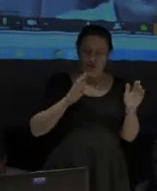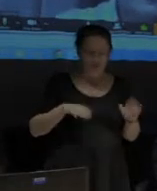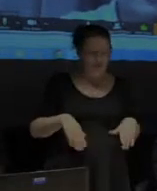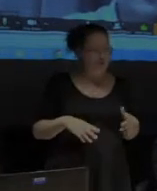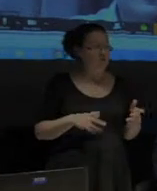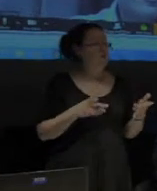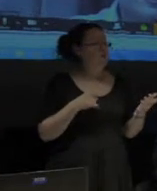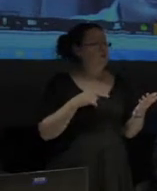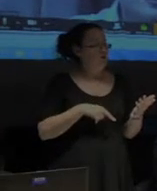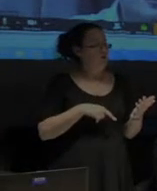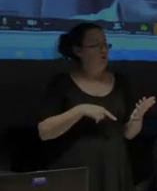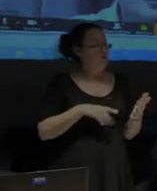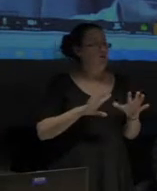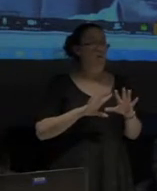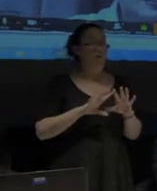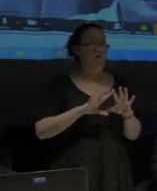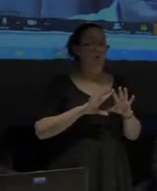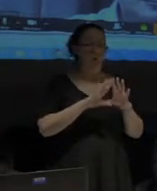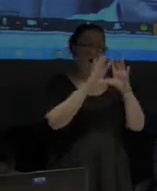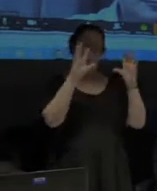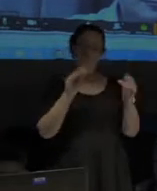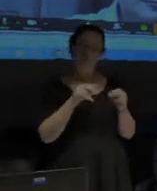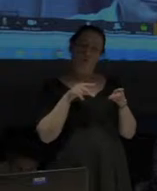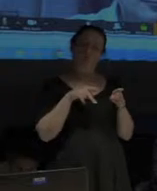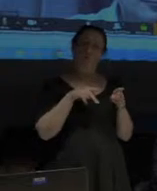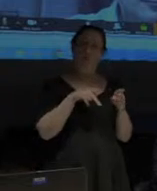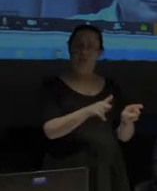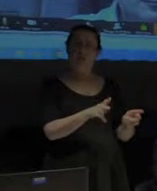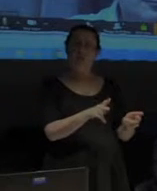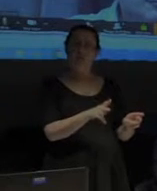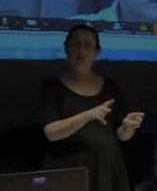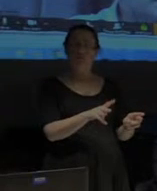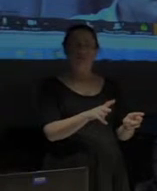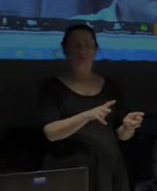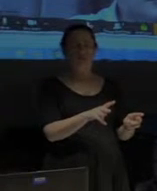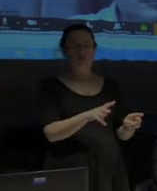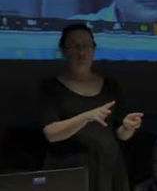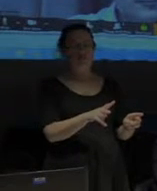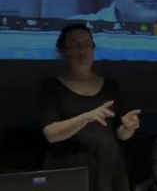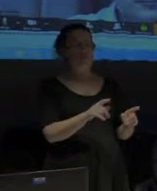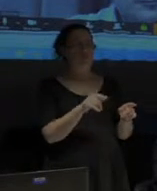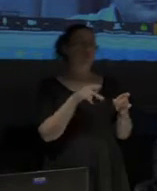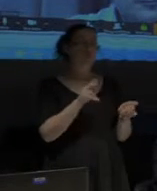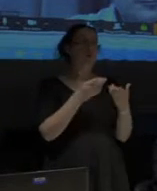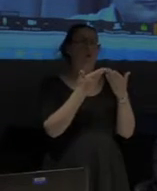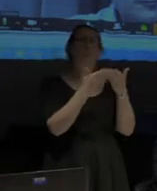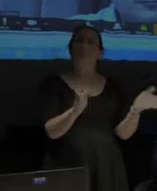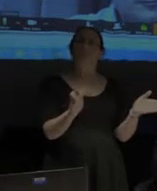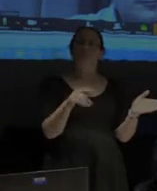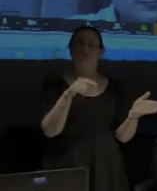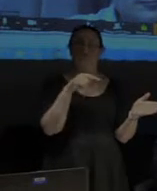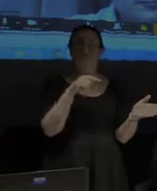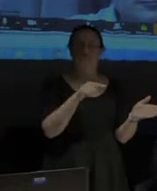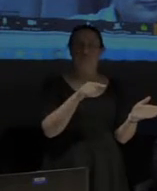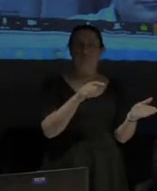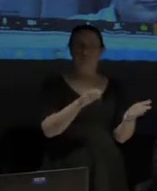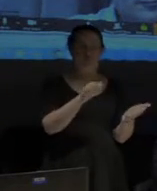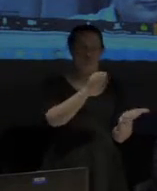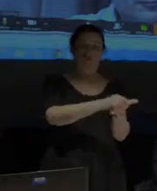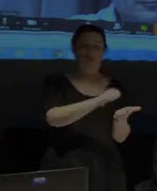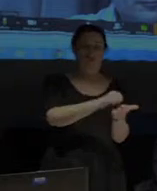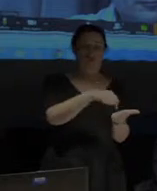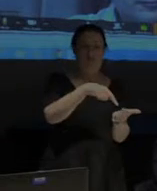get the overarching methodology, the openness right, then that's